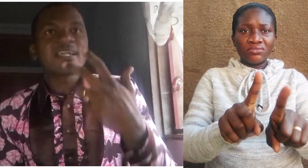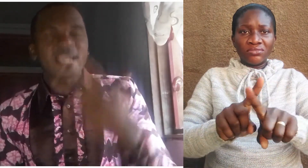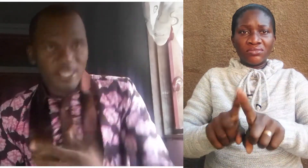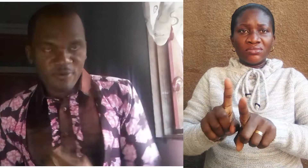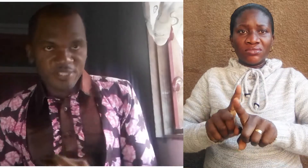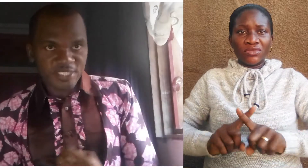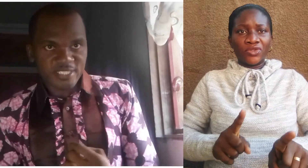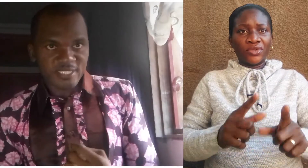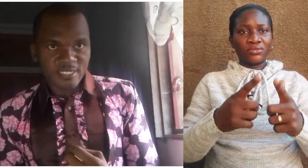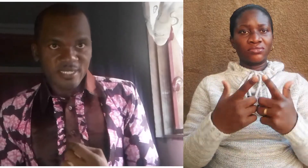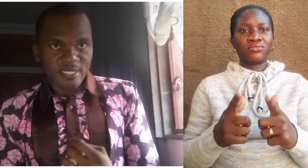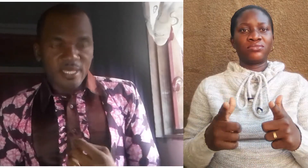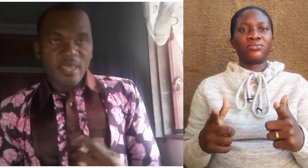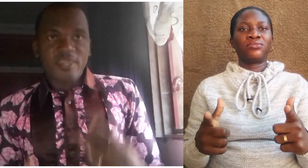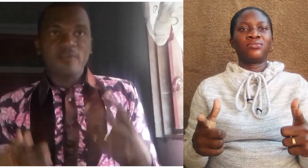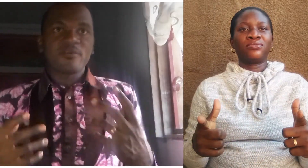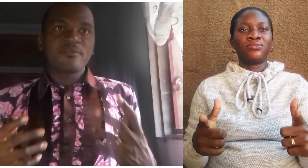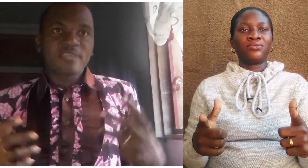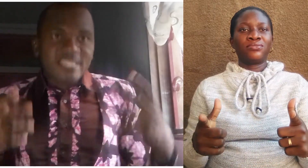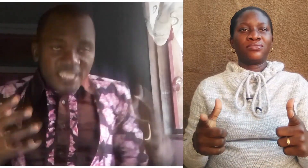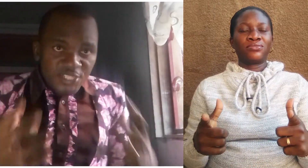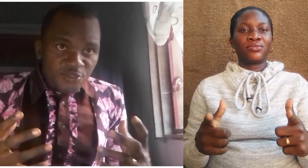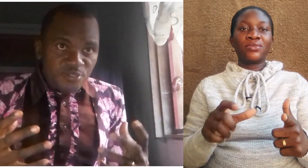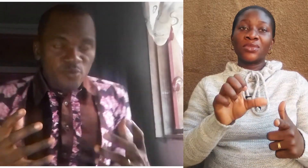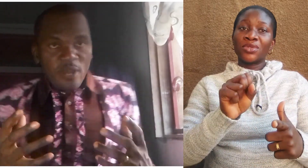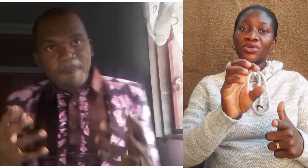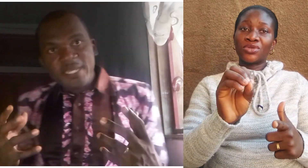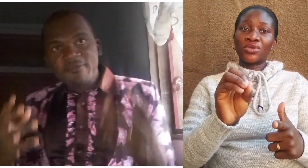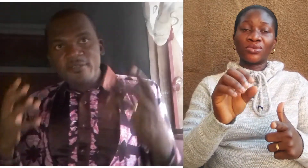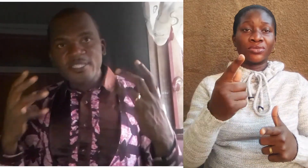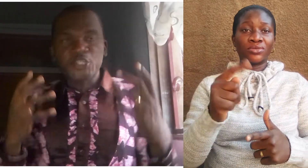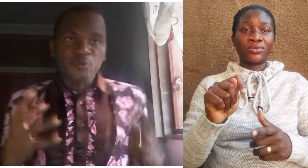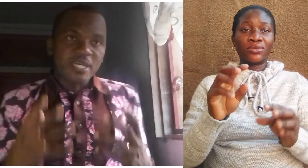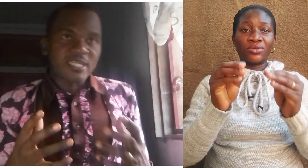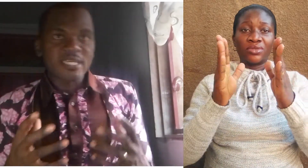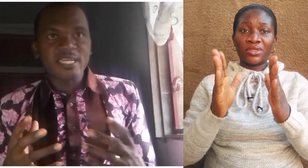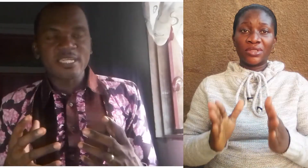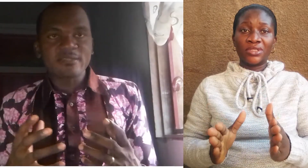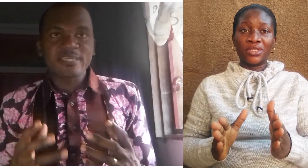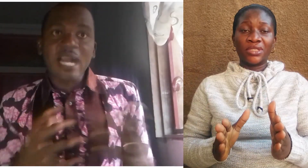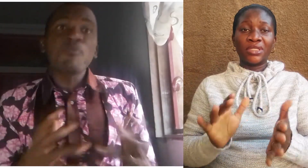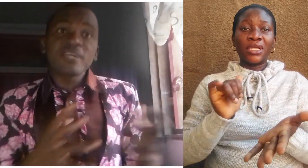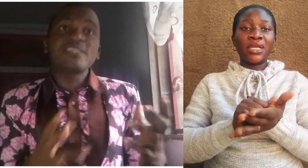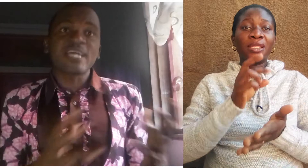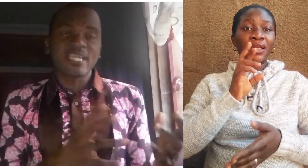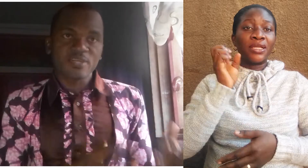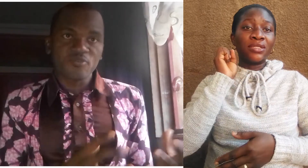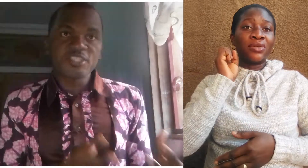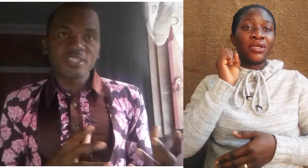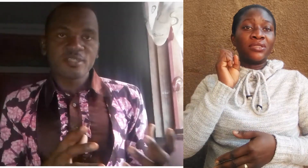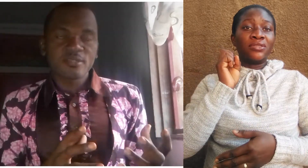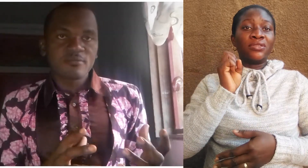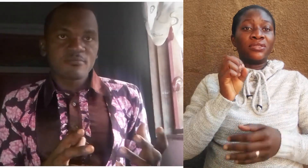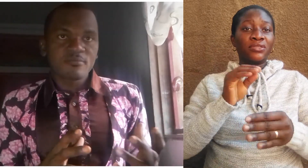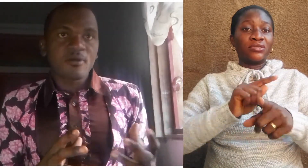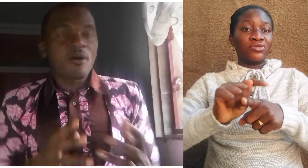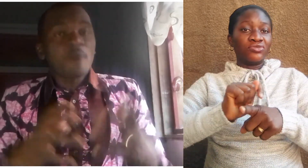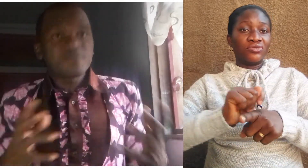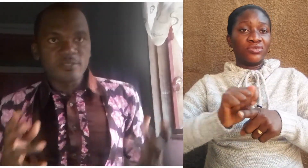different languages. So the teachers who have been trained in Gabonese Sign Language